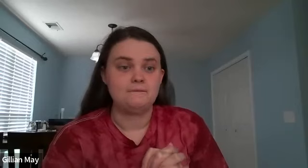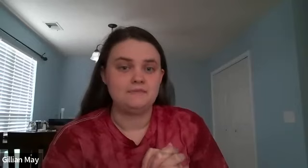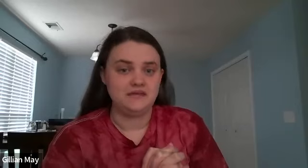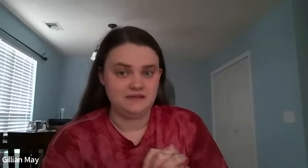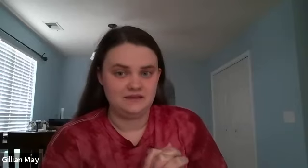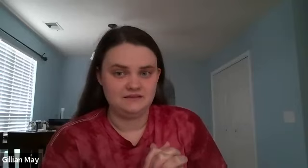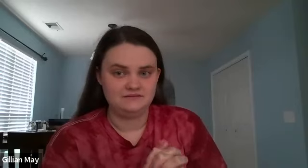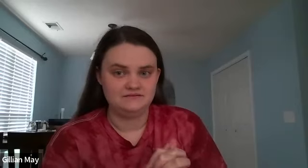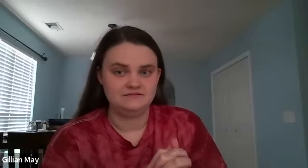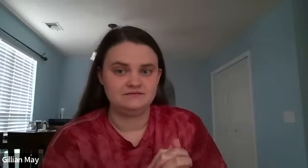P.